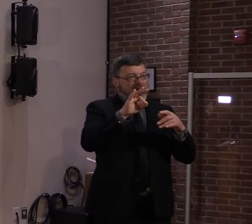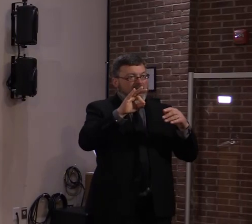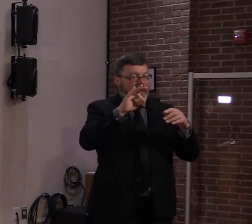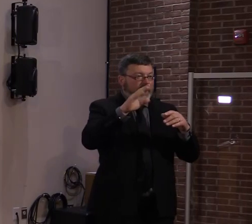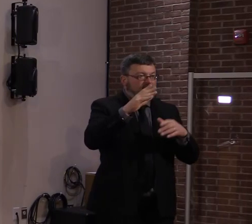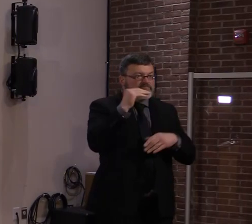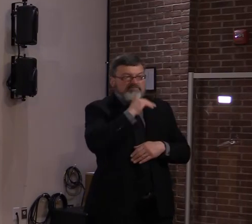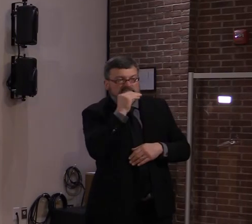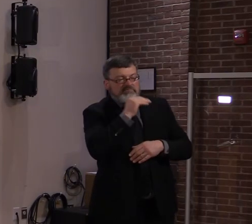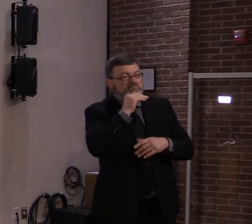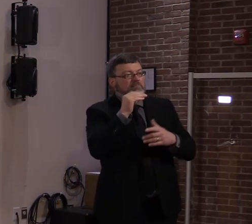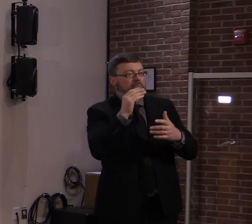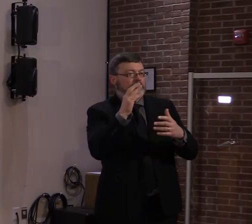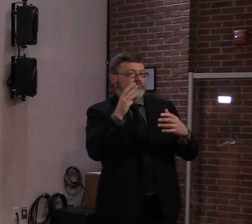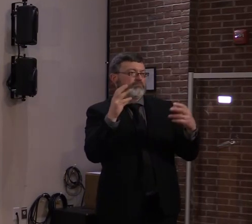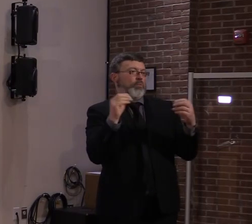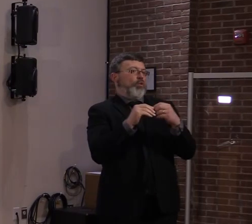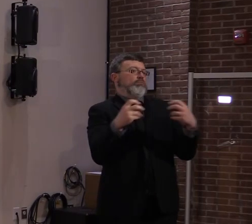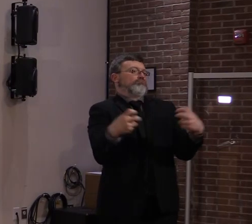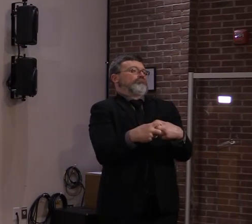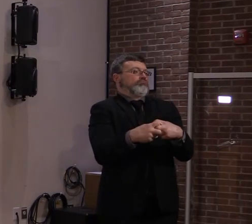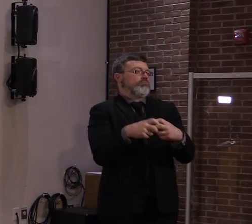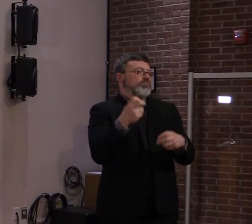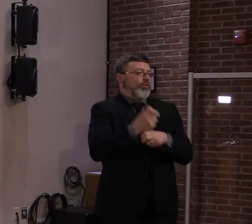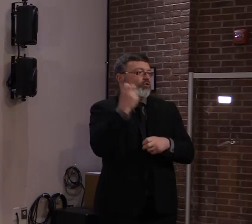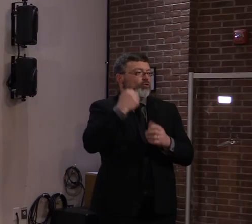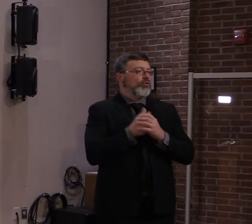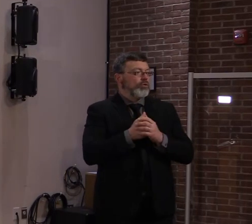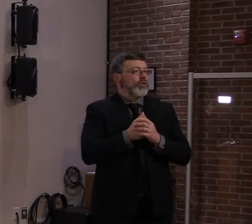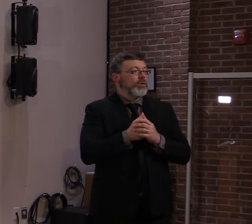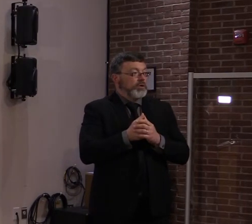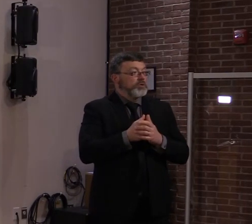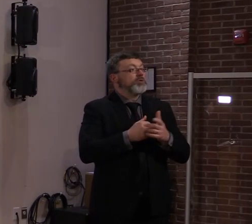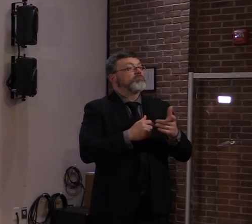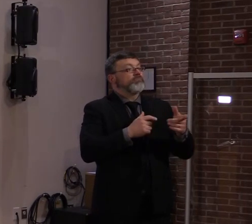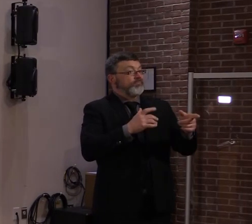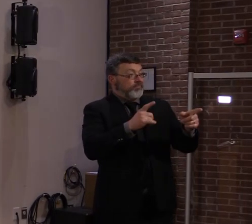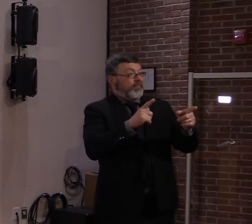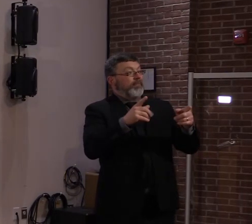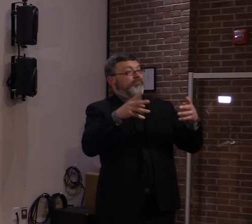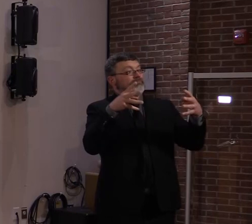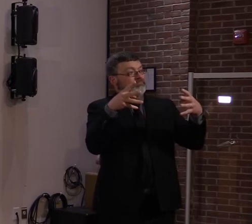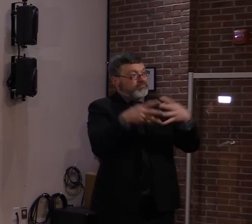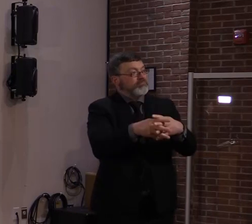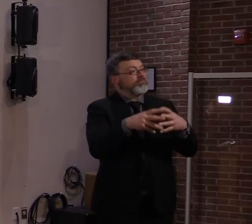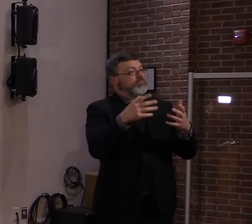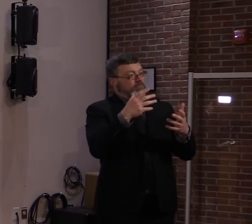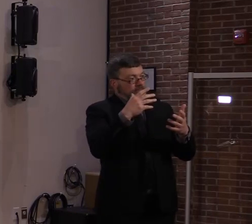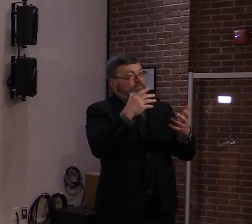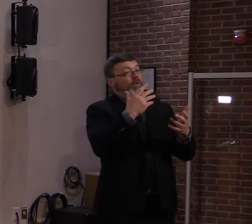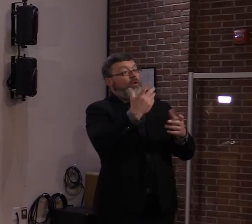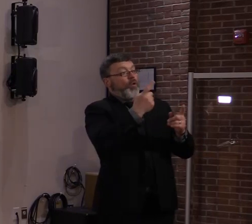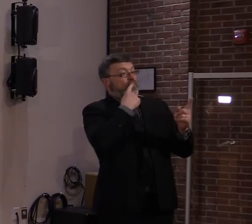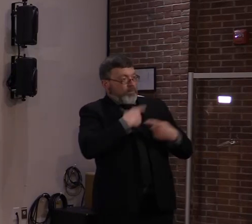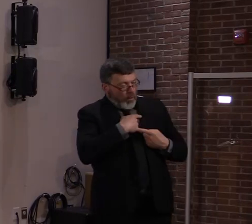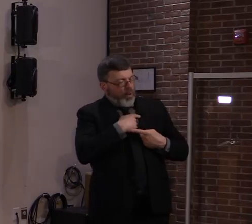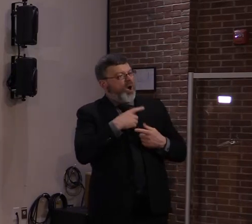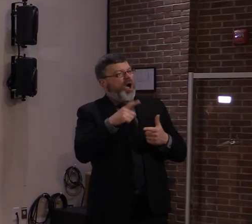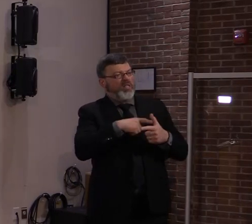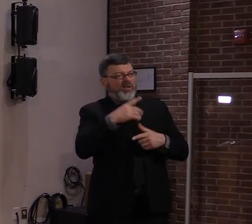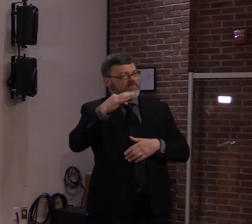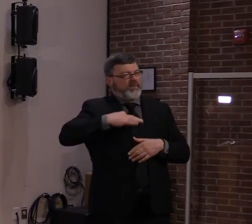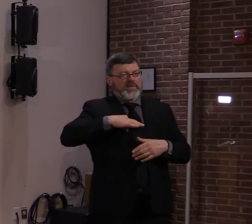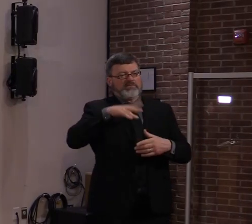cancellation on the claim, and we do ensure that the individual, the Vermonter in this case, who's impacted by the